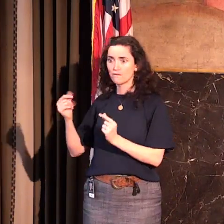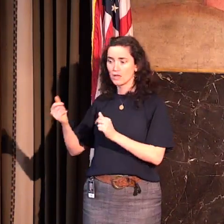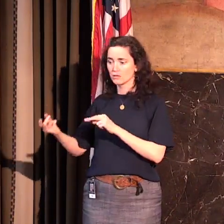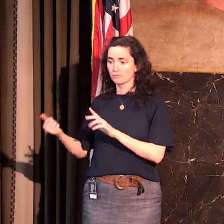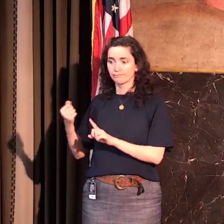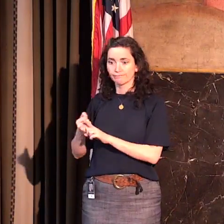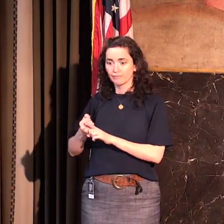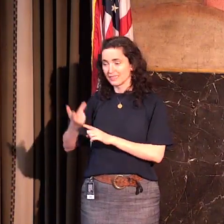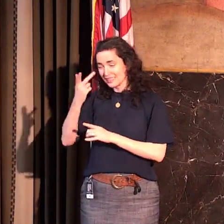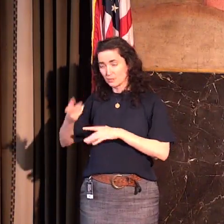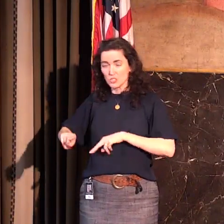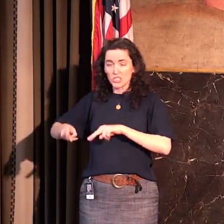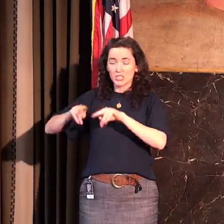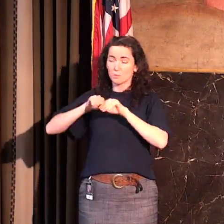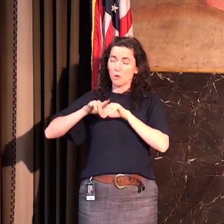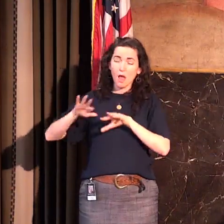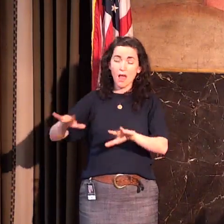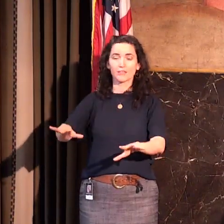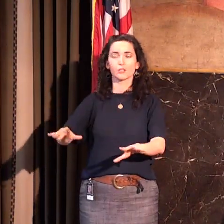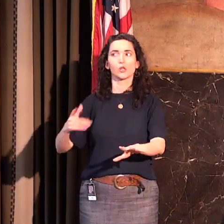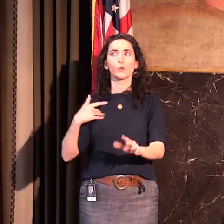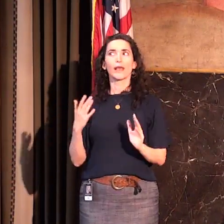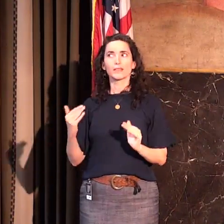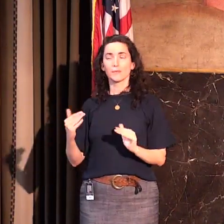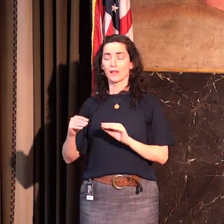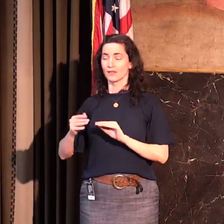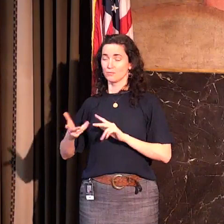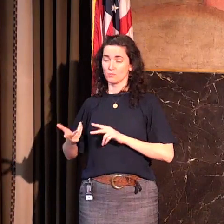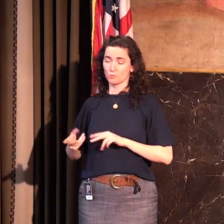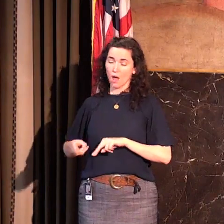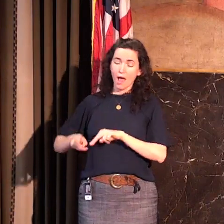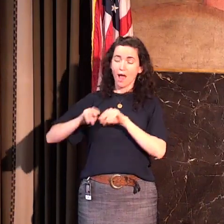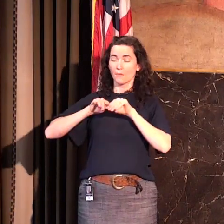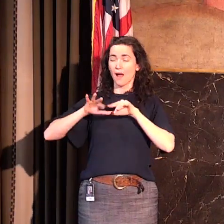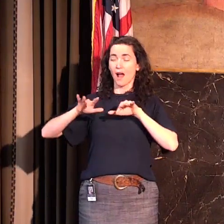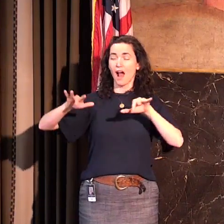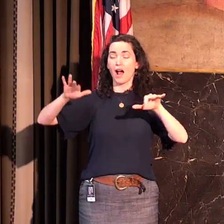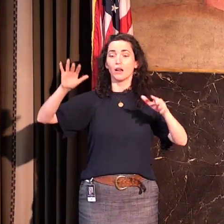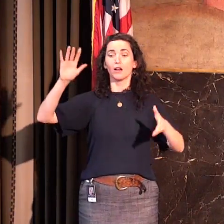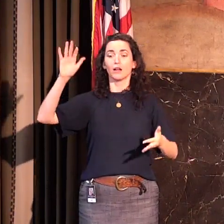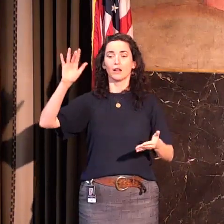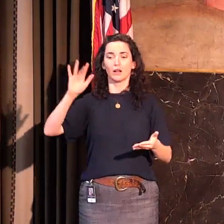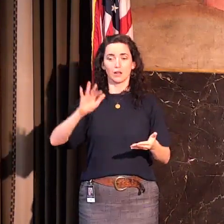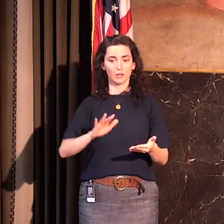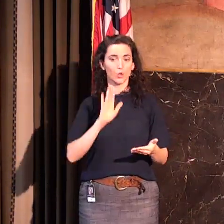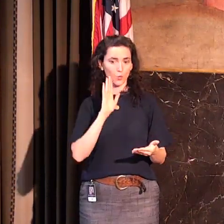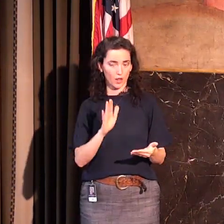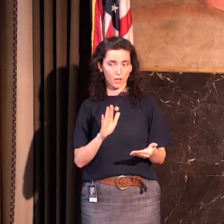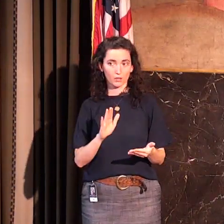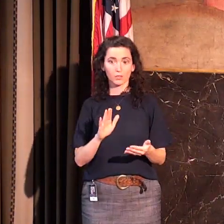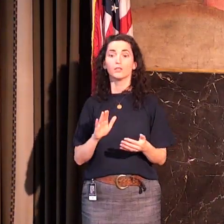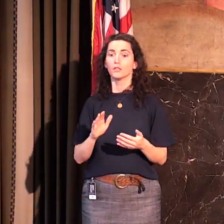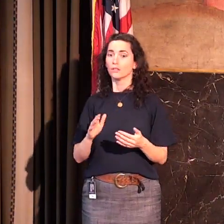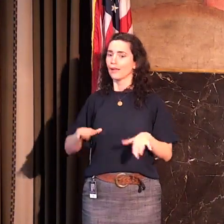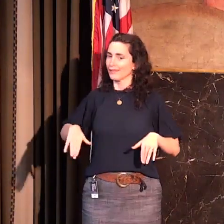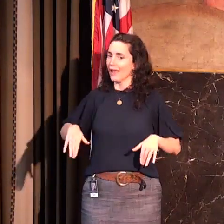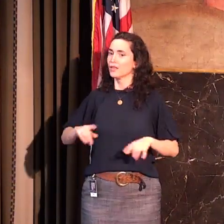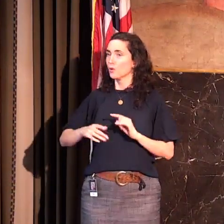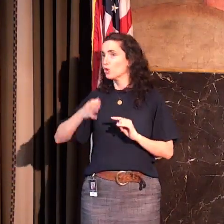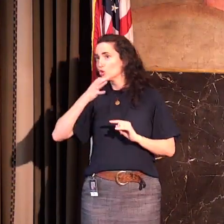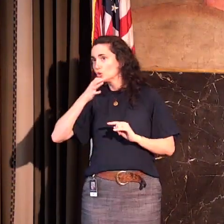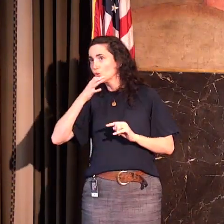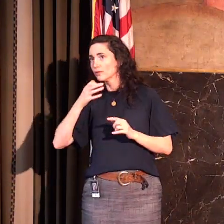quickly. The hope and expectation is that it will subside very quickly. We haven't hit that peak yet, but we're hoping it comes